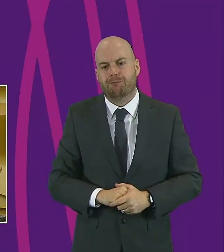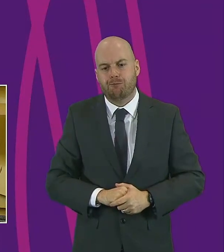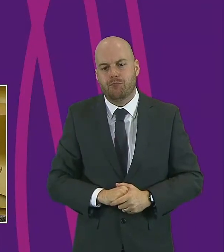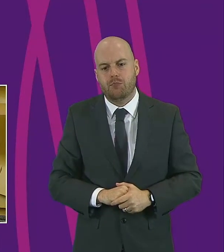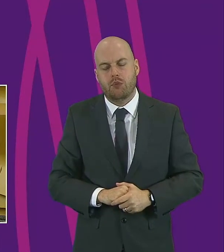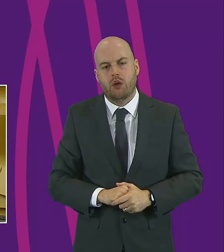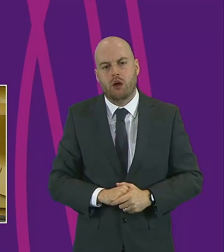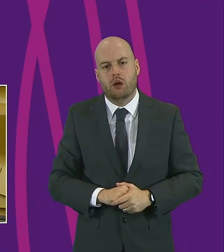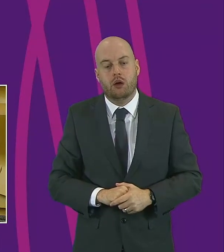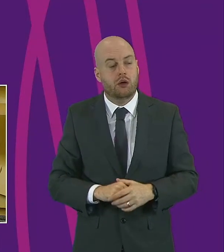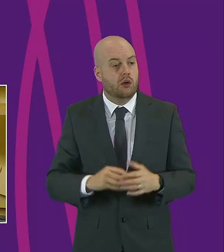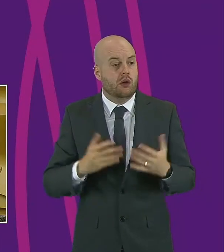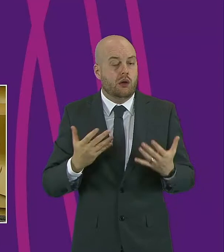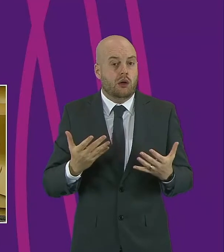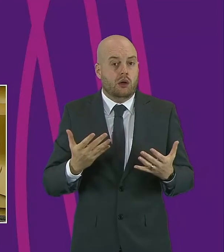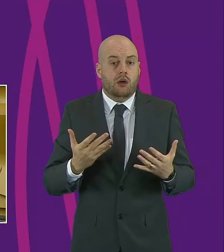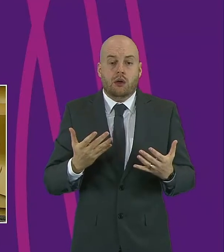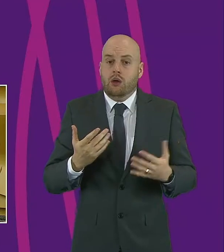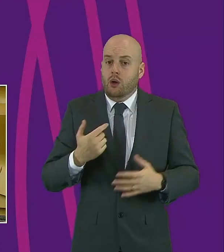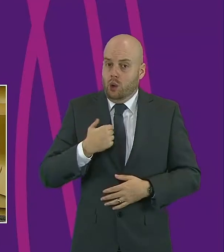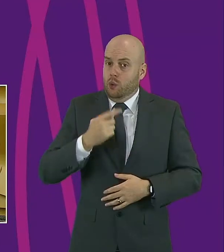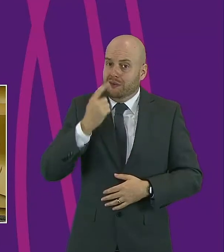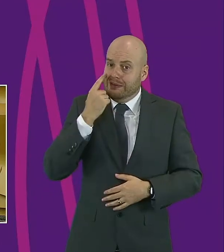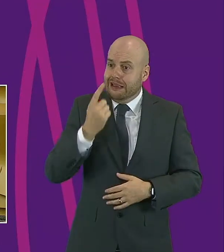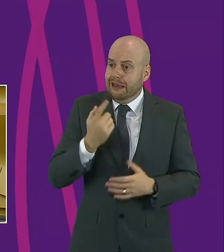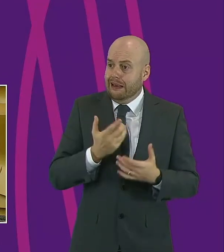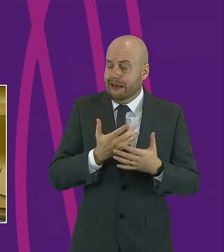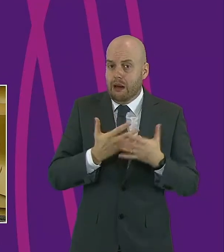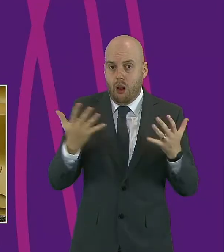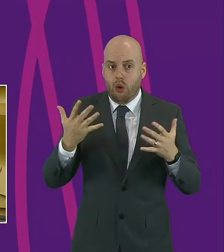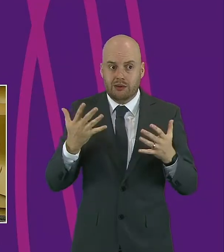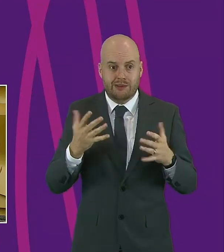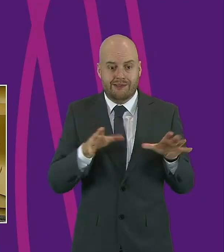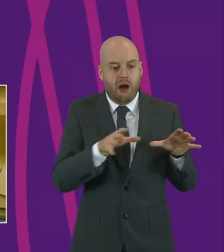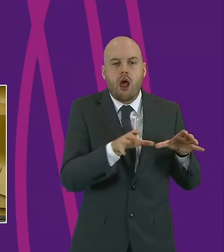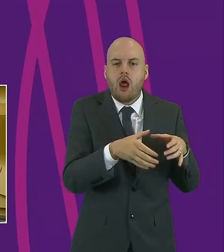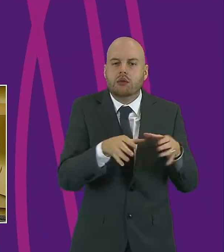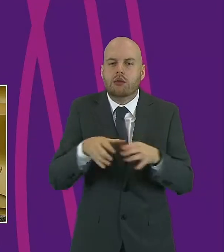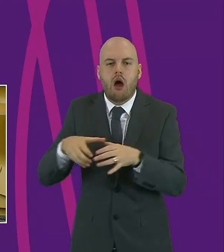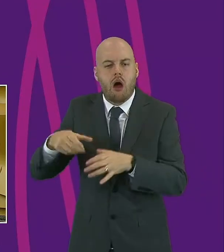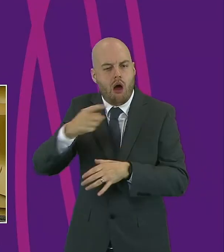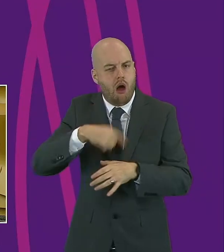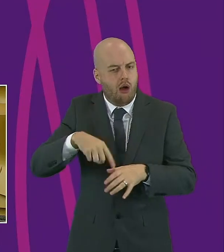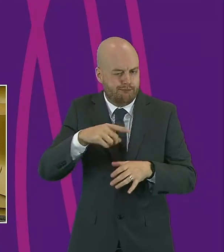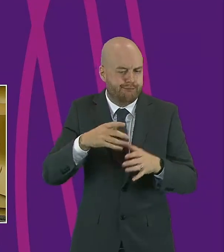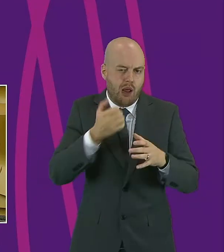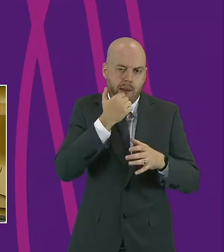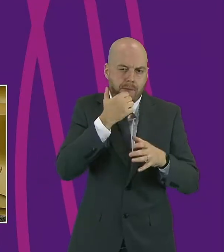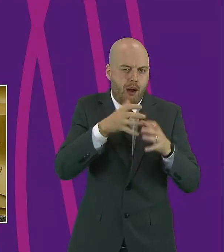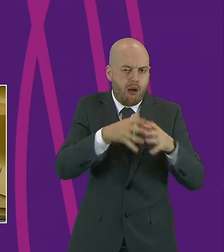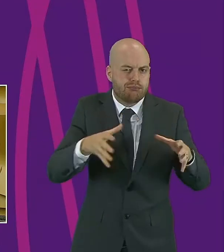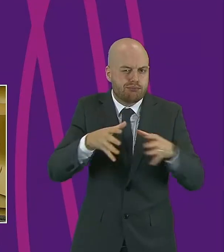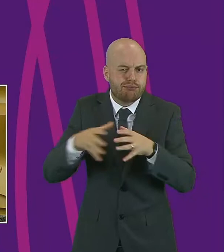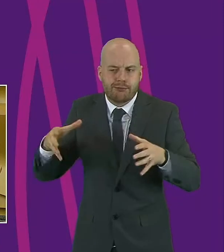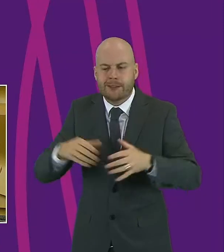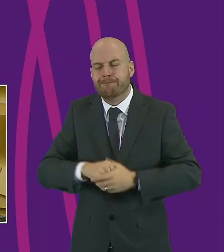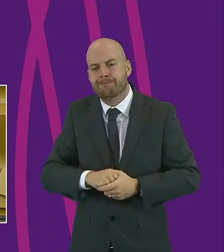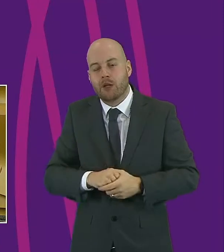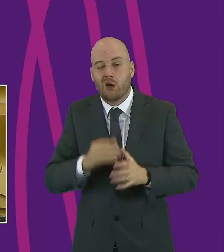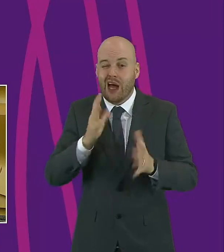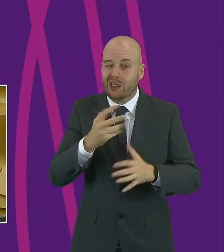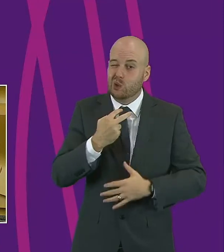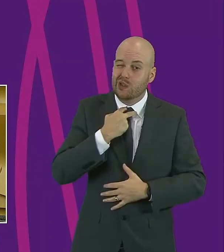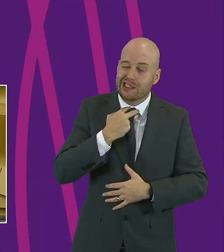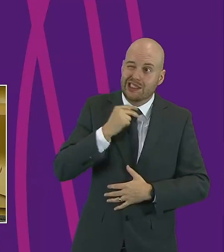news. We have seen a rise in new cases in a number of clusters across the country. We have also regrettably had to reimpose some restrictions in the city